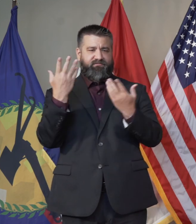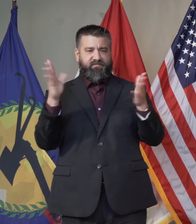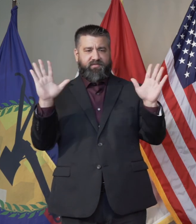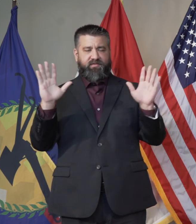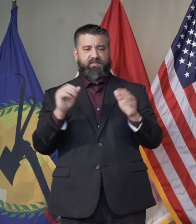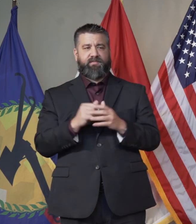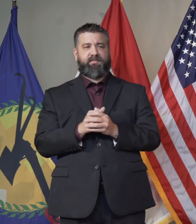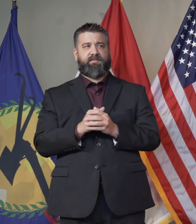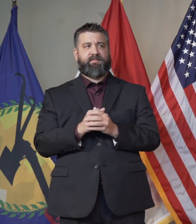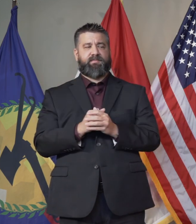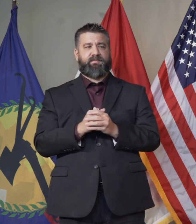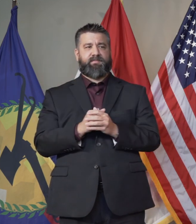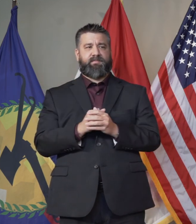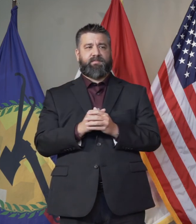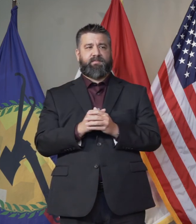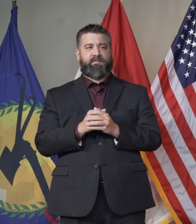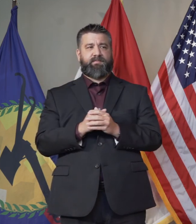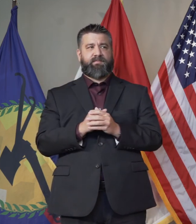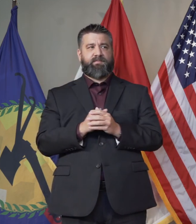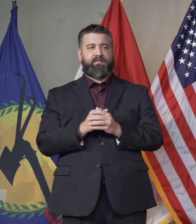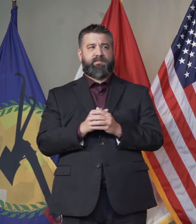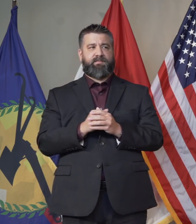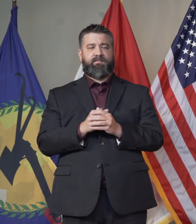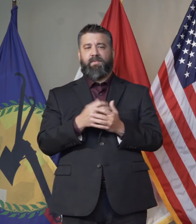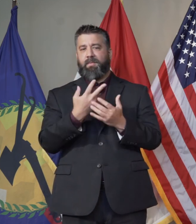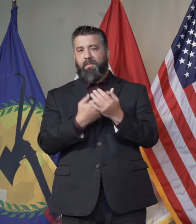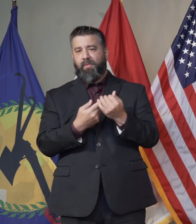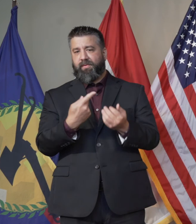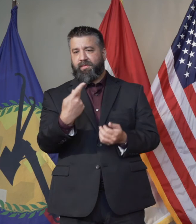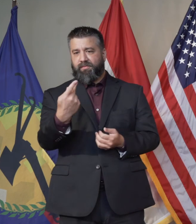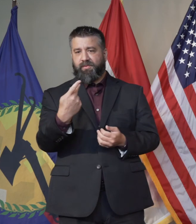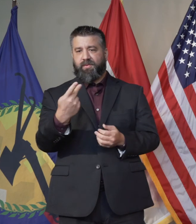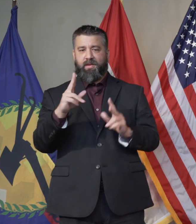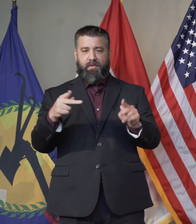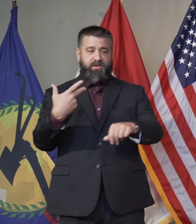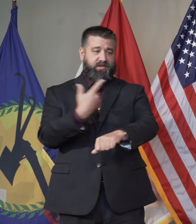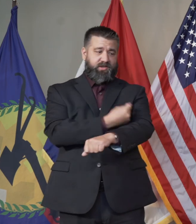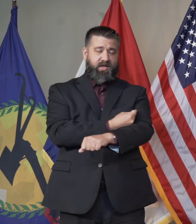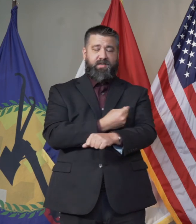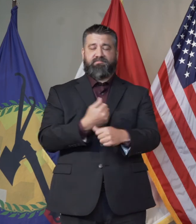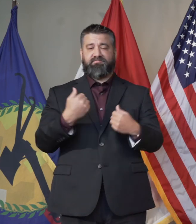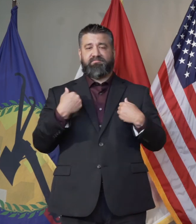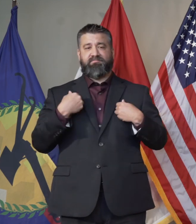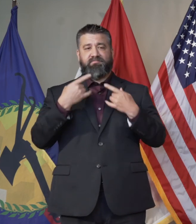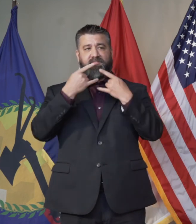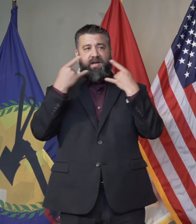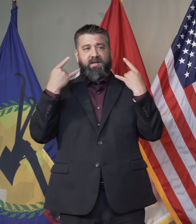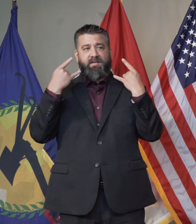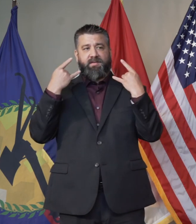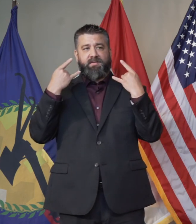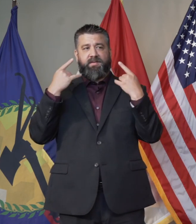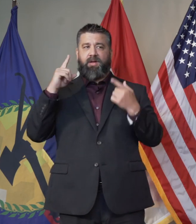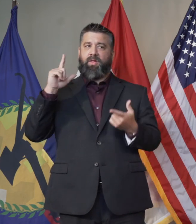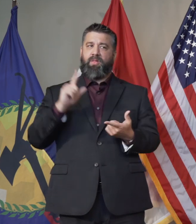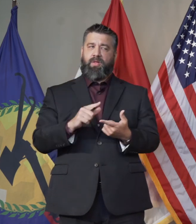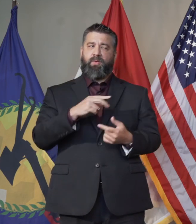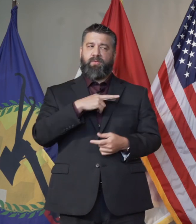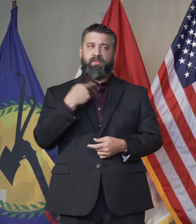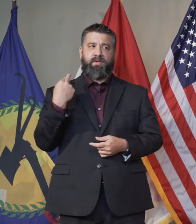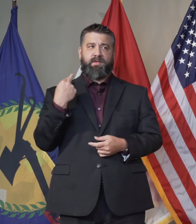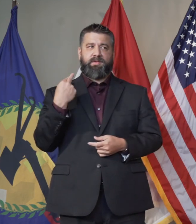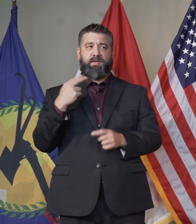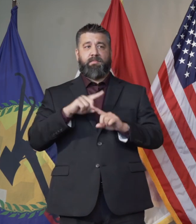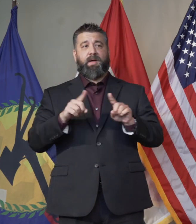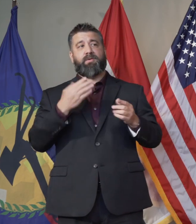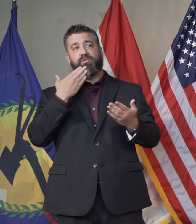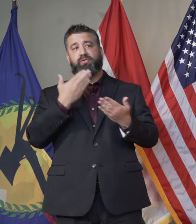contact with a healthcare provider when you both have a mask on is an extraordinary low-risk event with a high reward of preventing